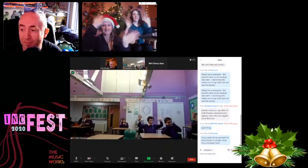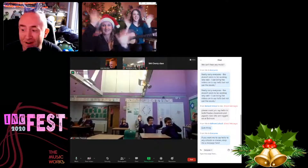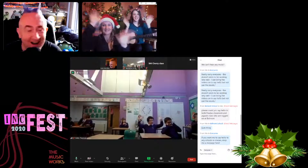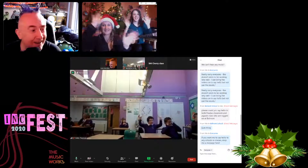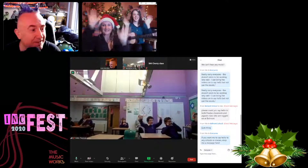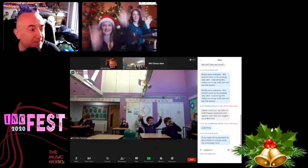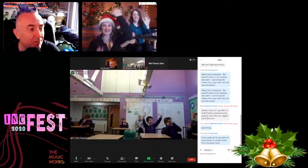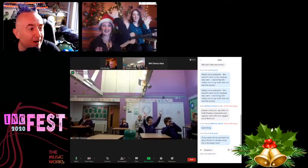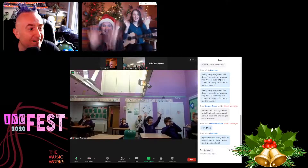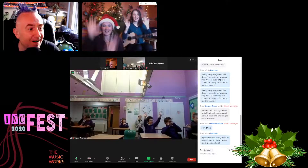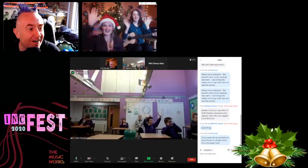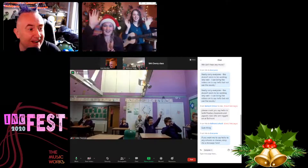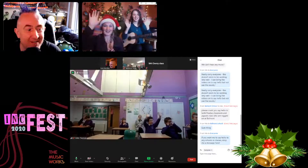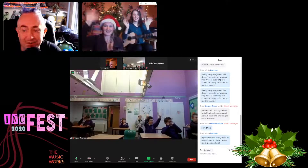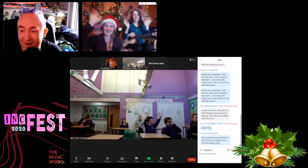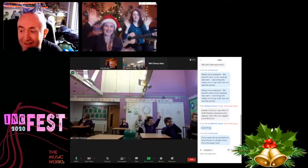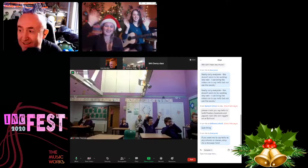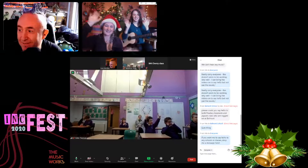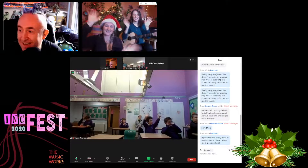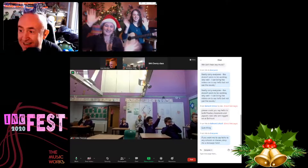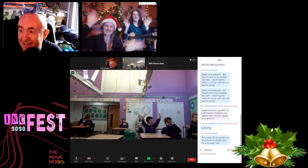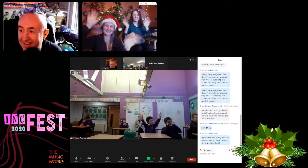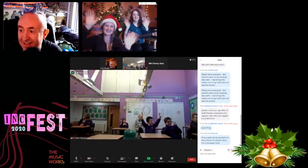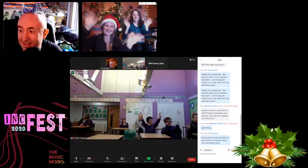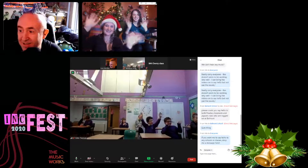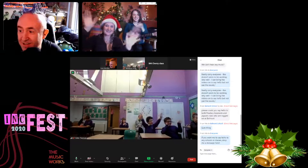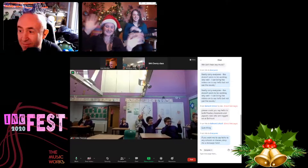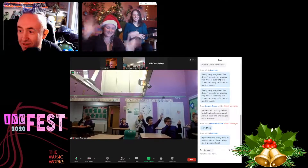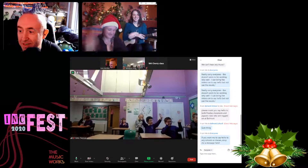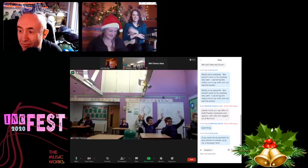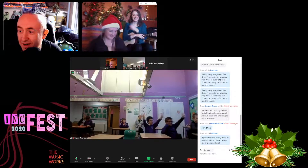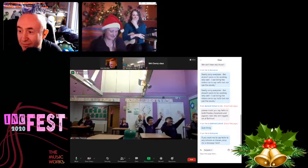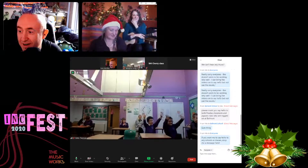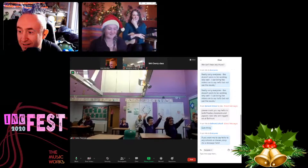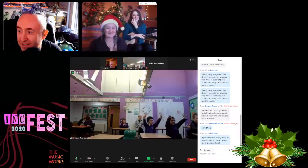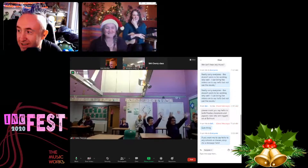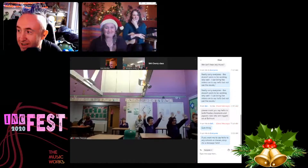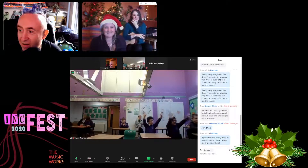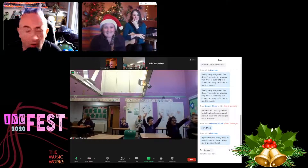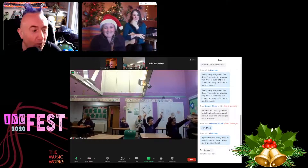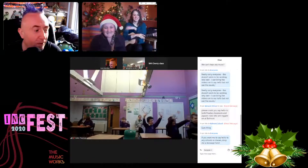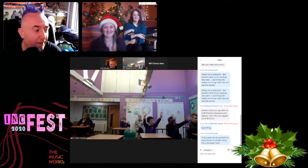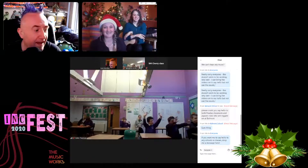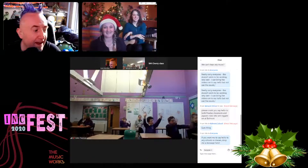Brilliant. Loads of people waving along there as well. That's fantastic. Thank you so much. It's really, really good to see you all there and